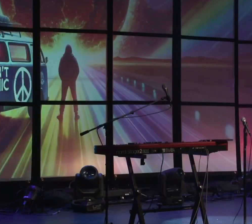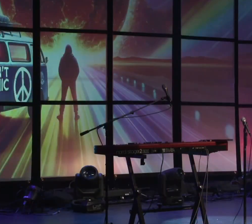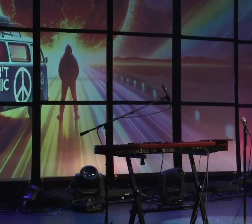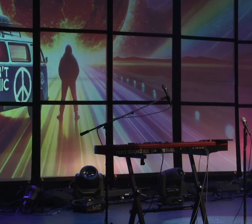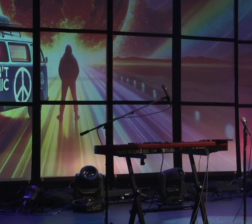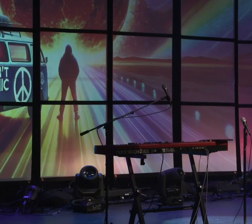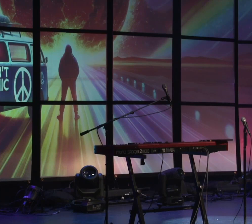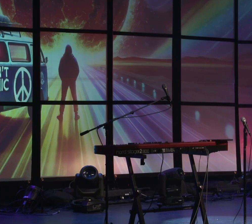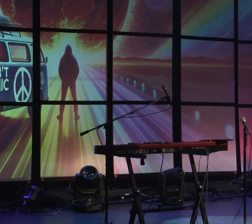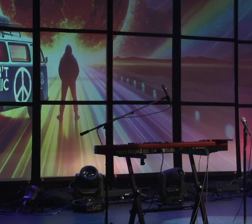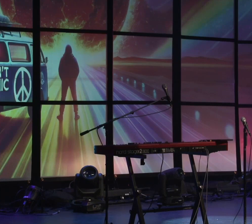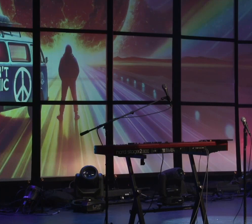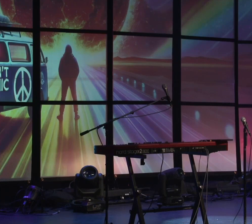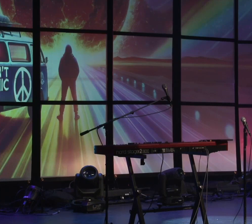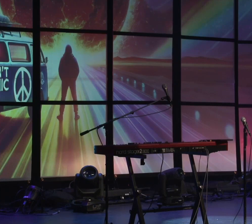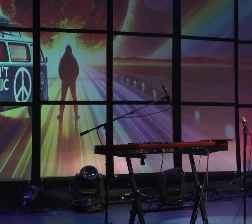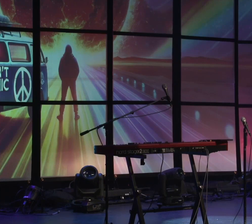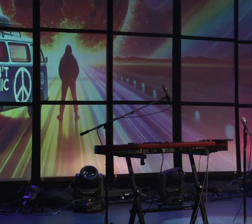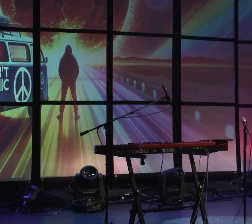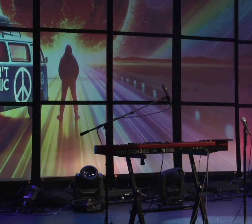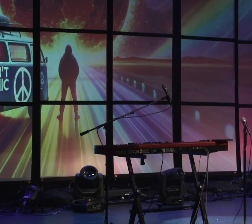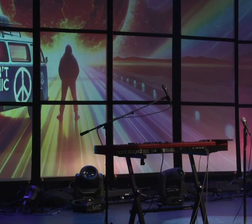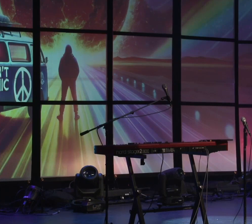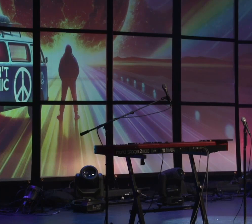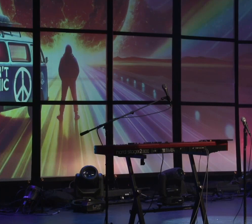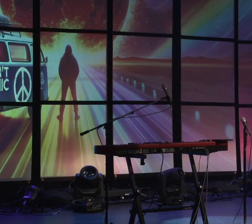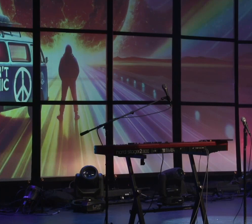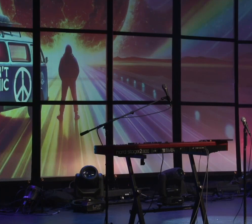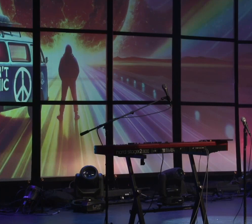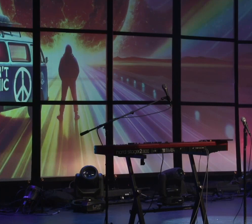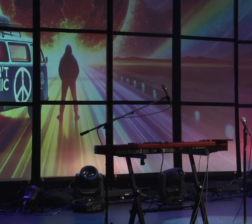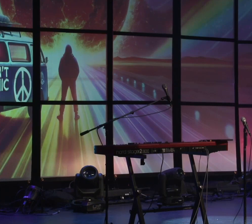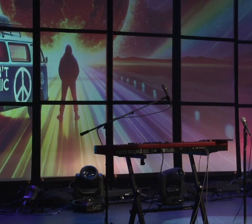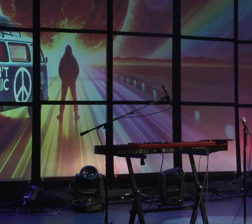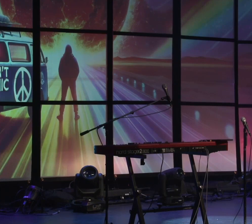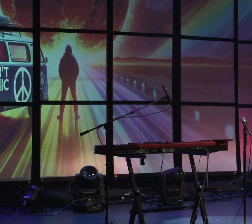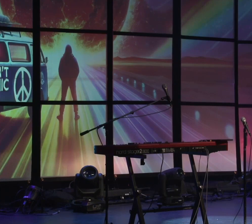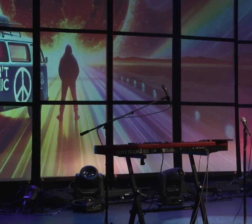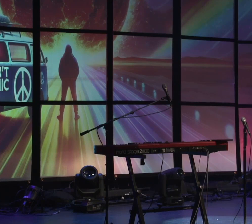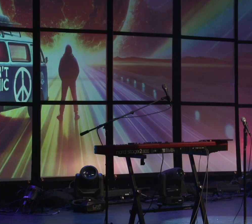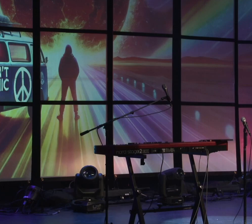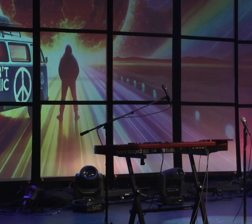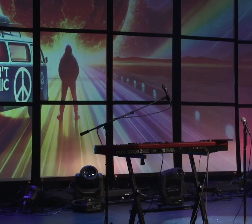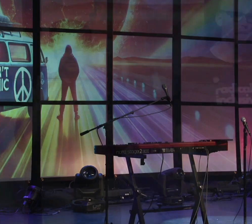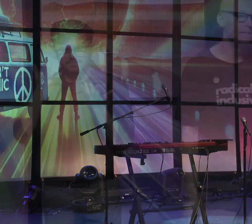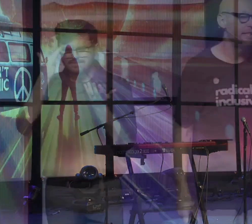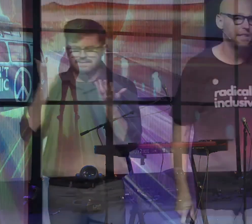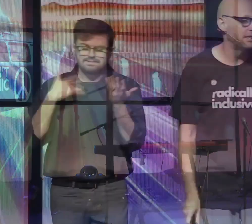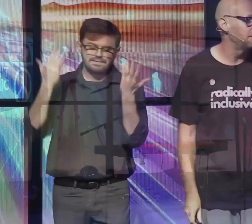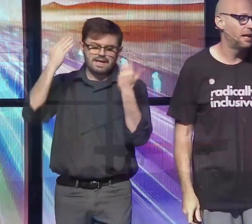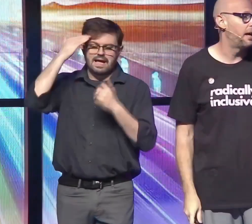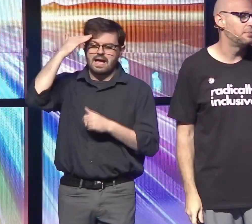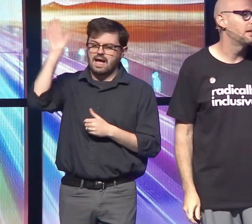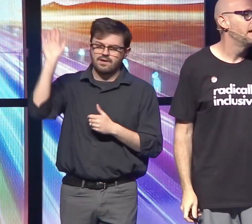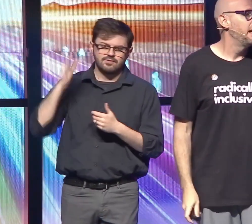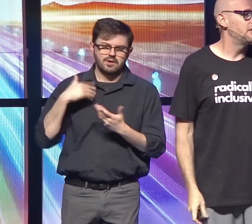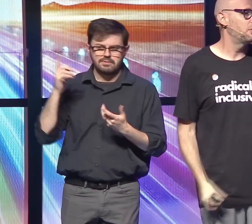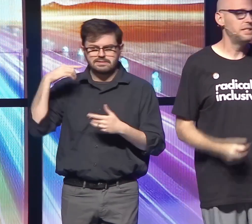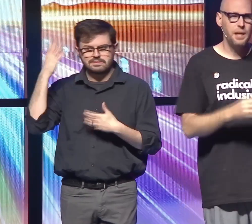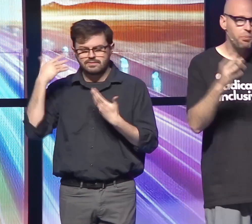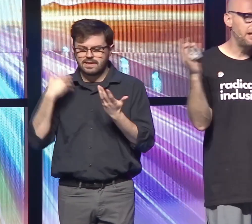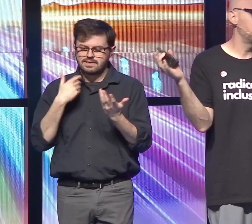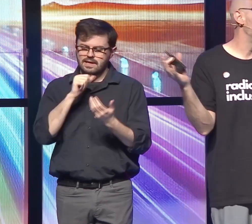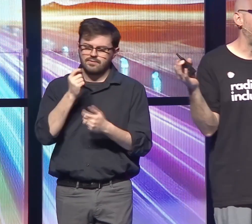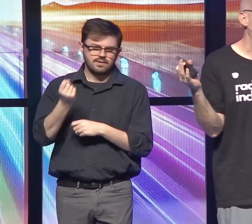that were written together. They're separated in our Bible because who knows? Honestly, we just do some crazy things sometimes. And